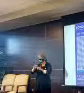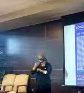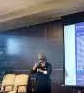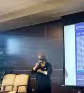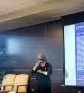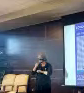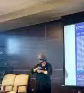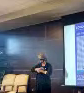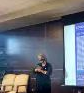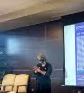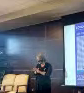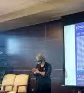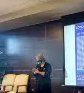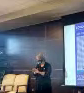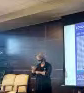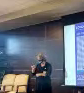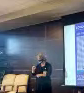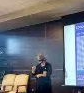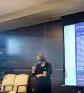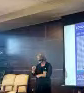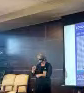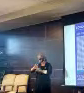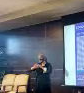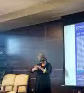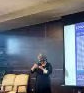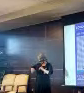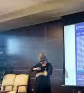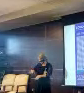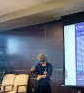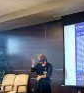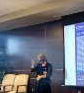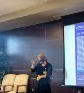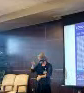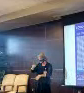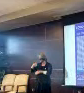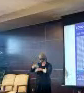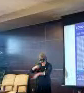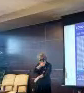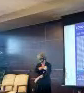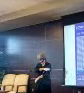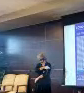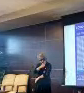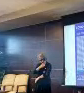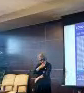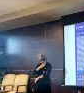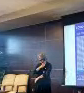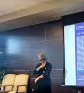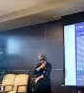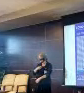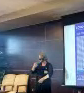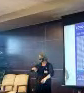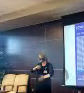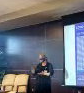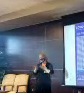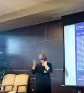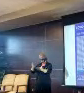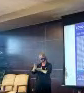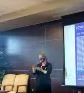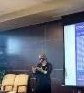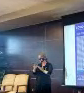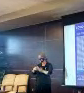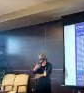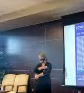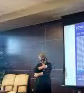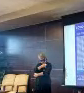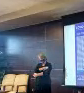way that many find out within the walls of our hospital. Valid Health continues to offer the vaccine for our community at our vaccine